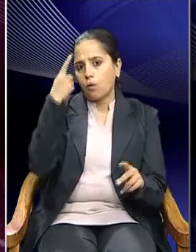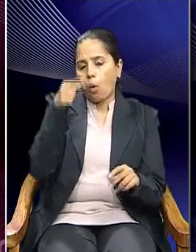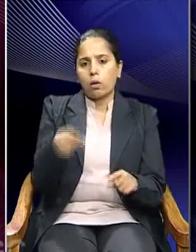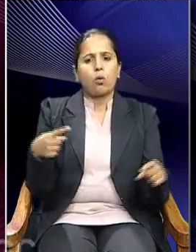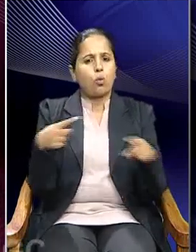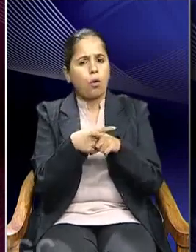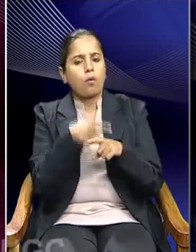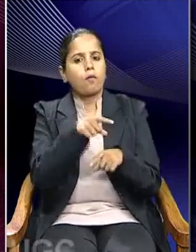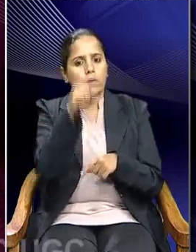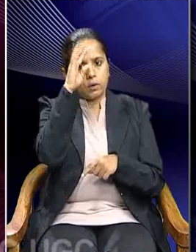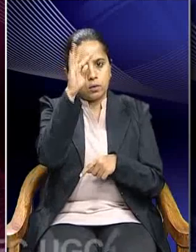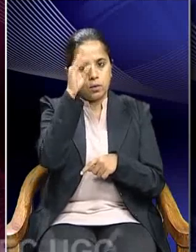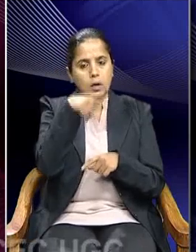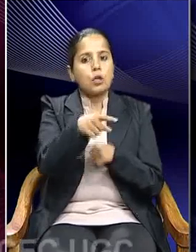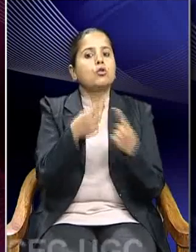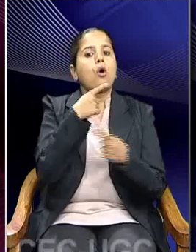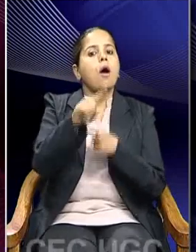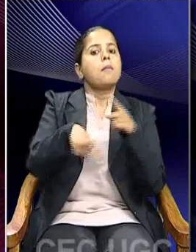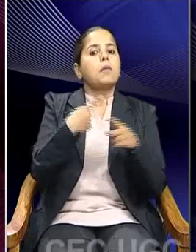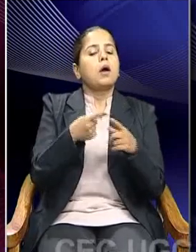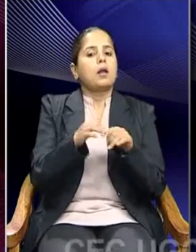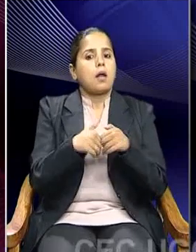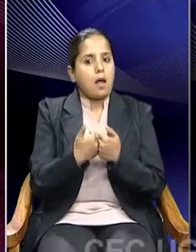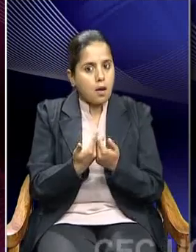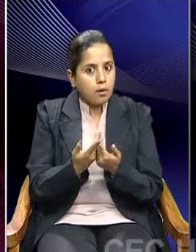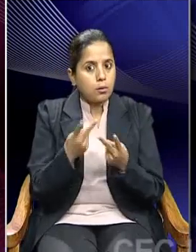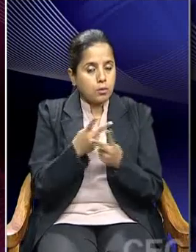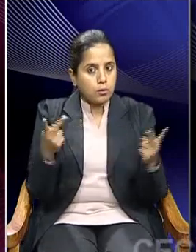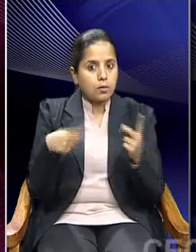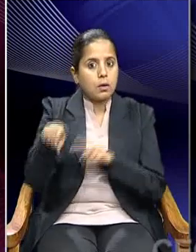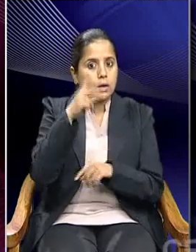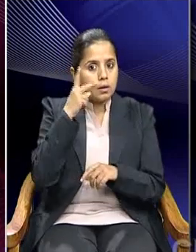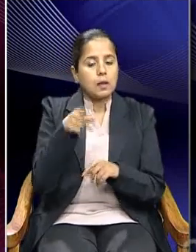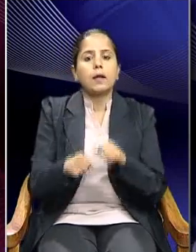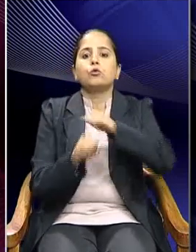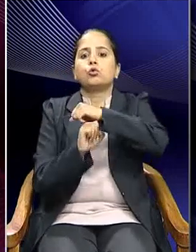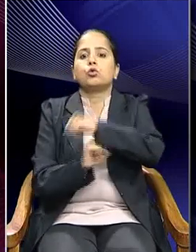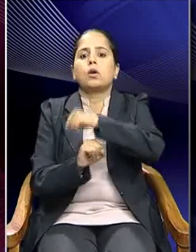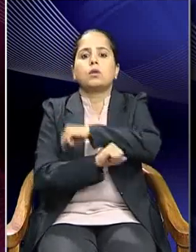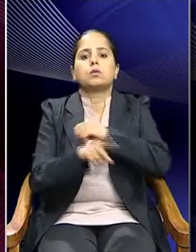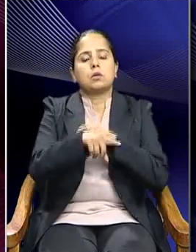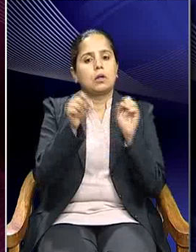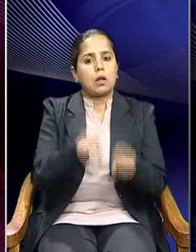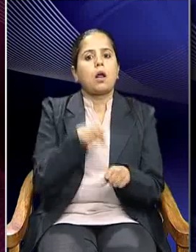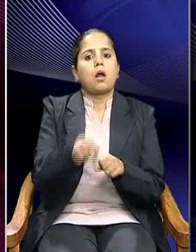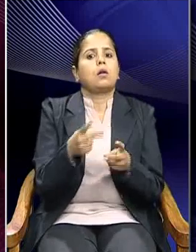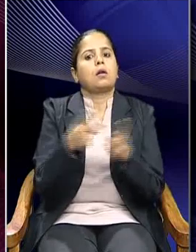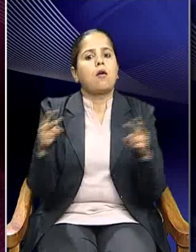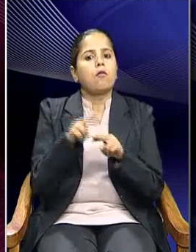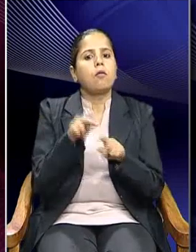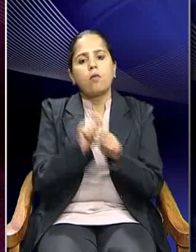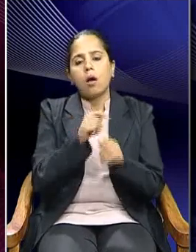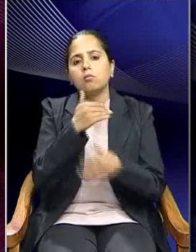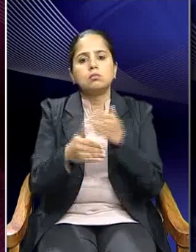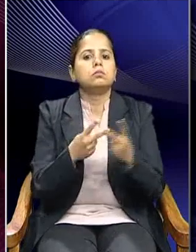conflict theory, which will talk about how the structures can be dysfunctional.